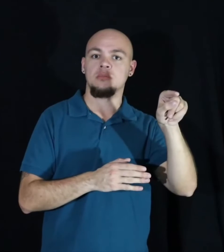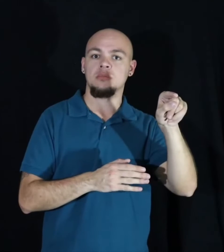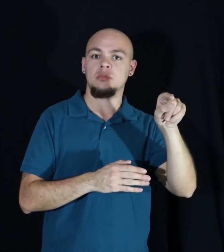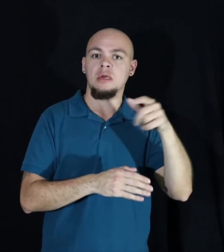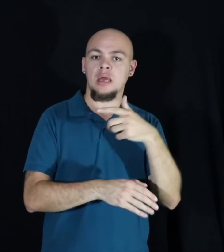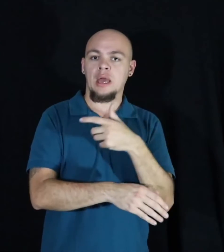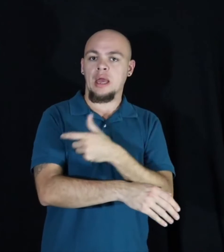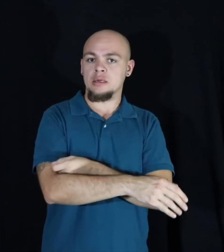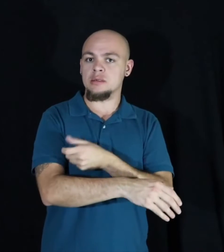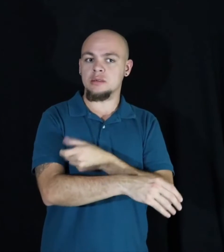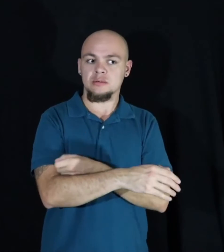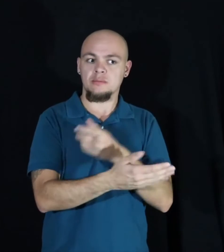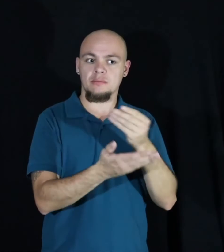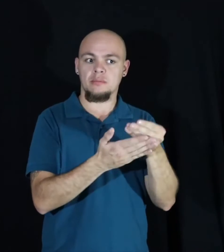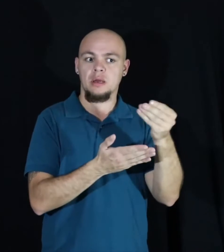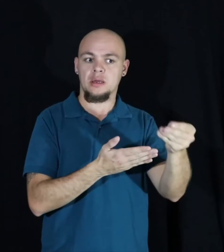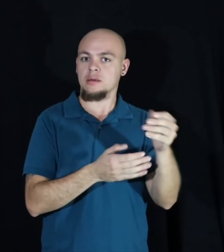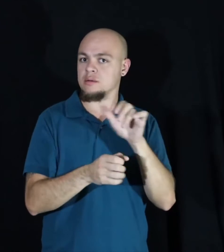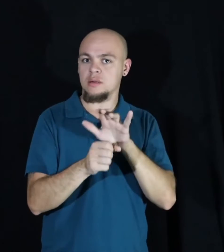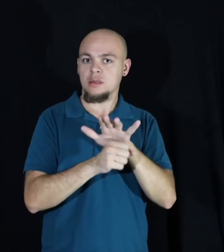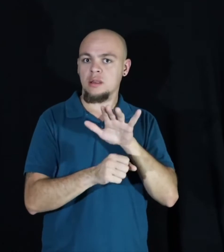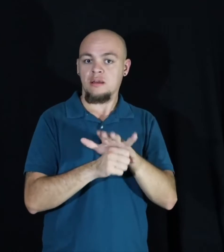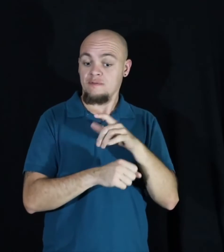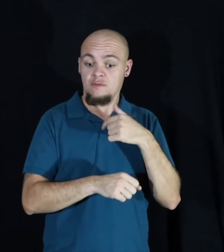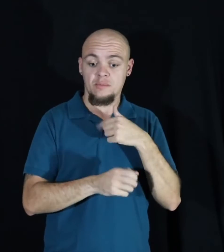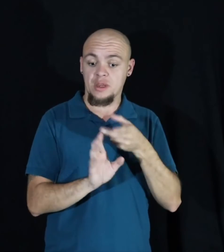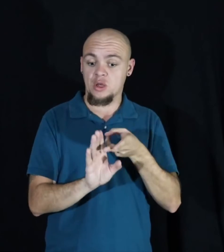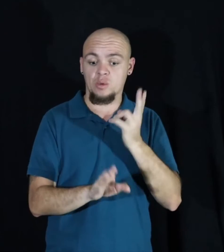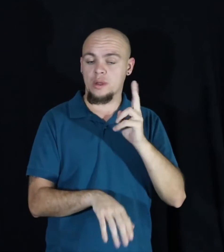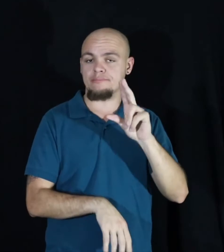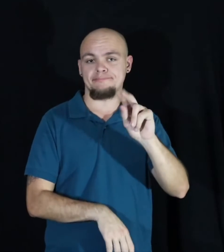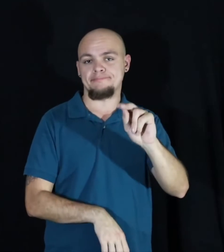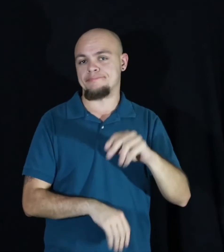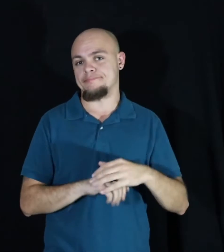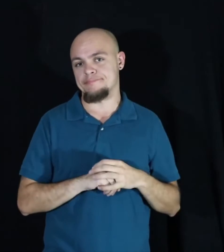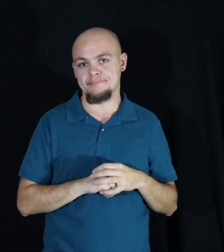heroin. That was enough to make me quit.